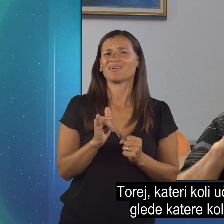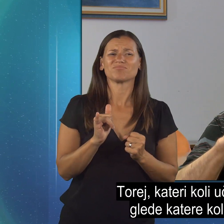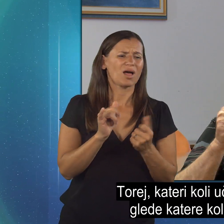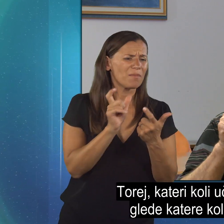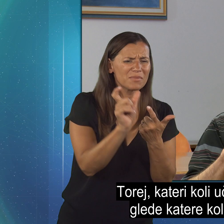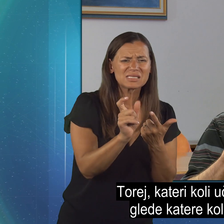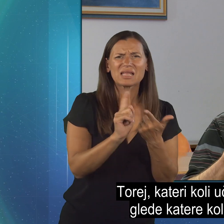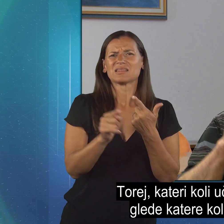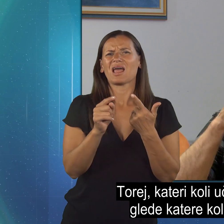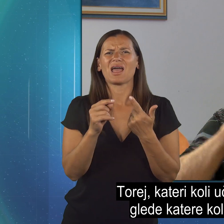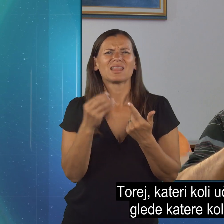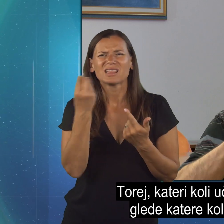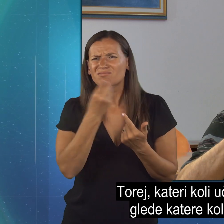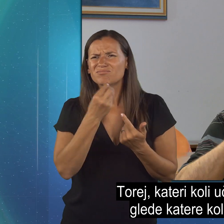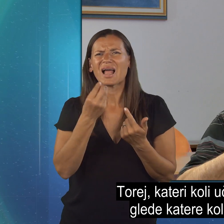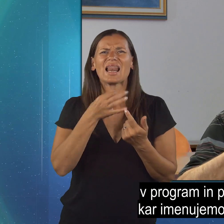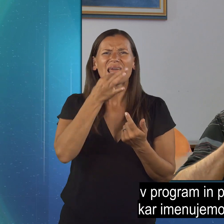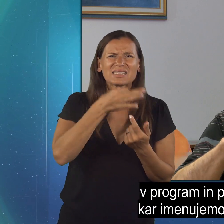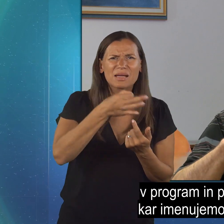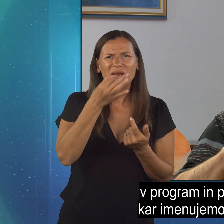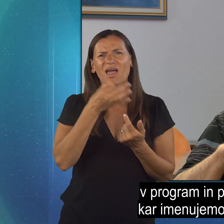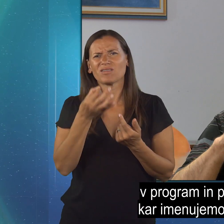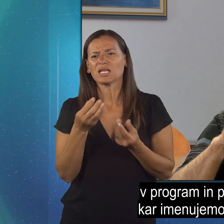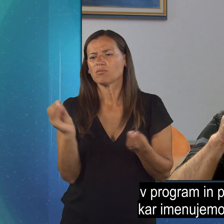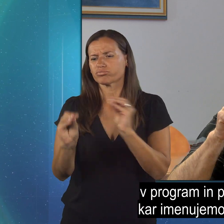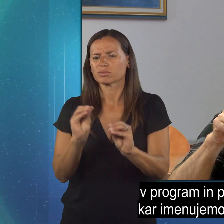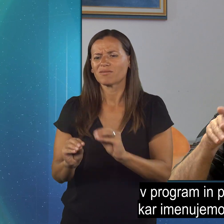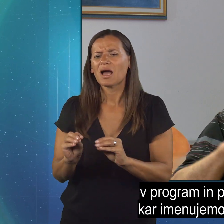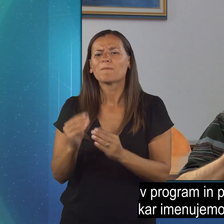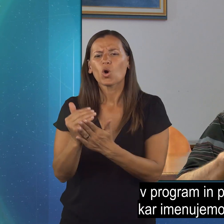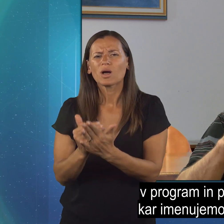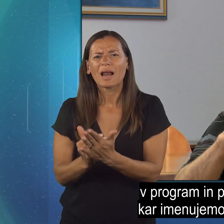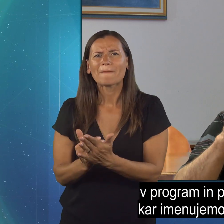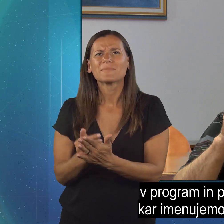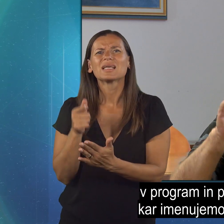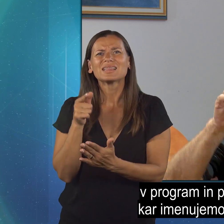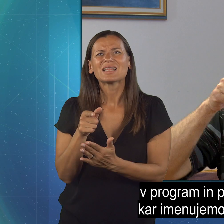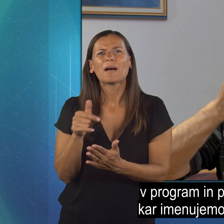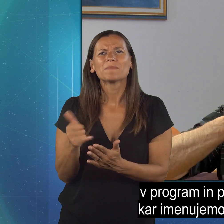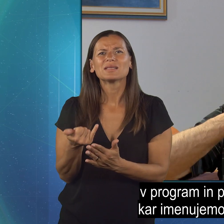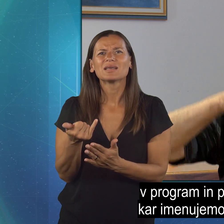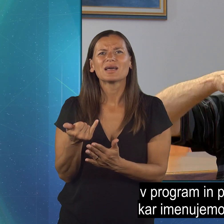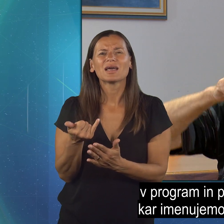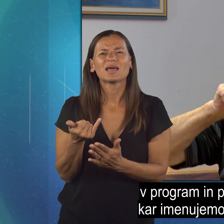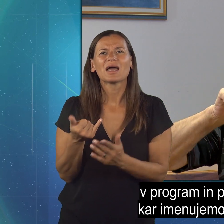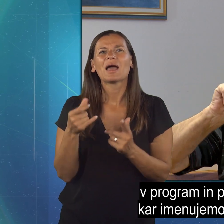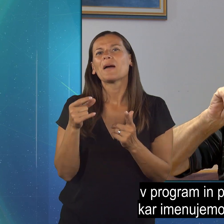class, any words go into the program, and then there are what we